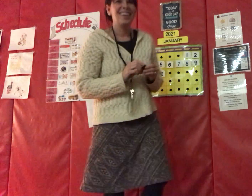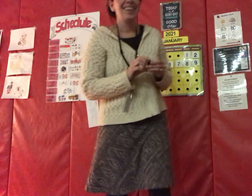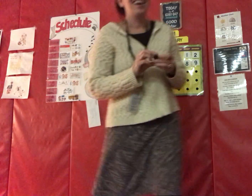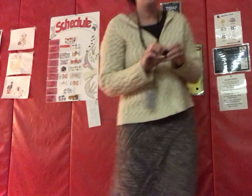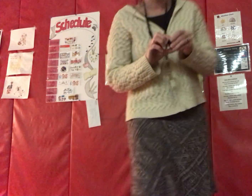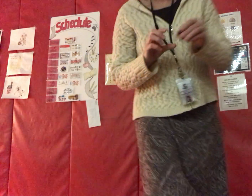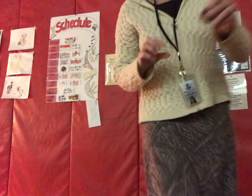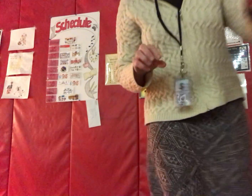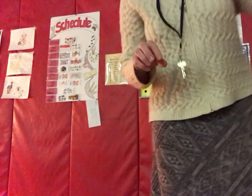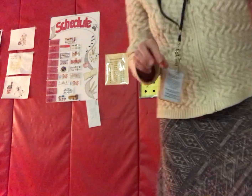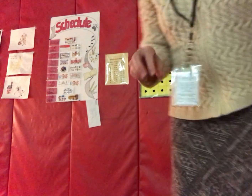11th. All right.